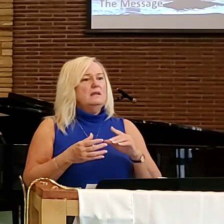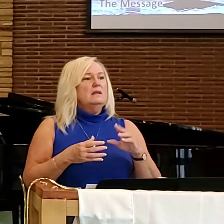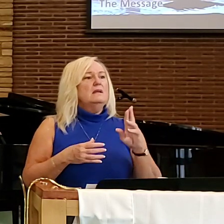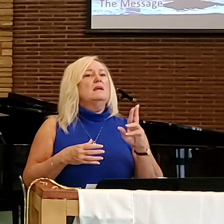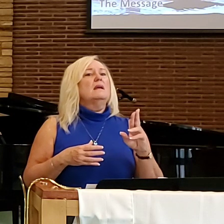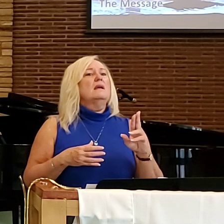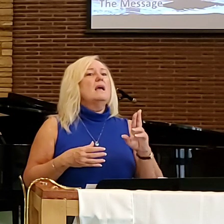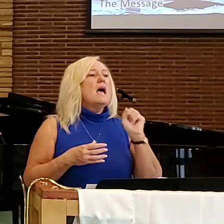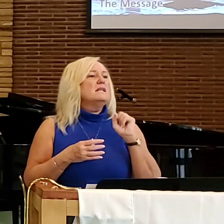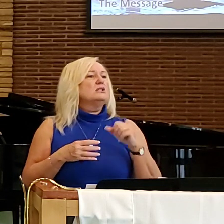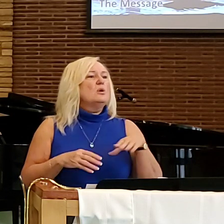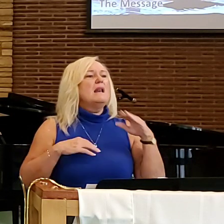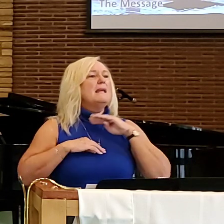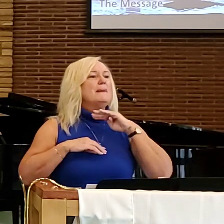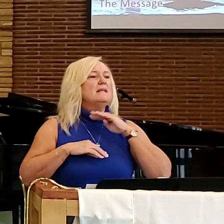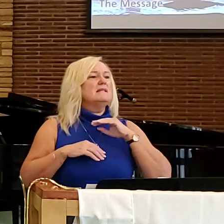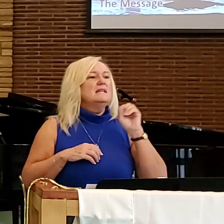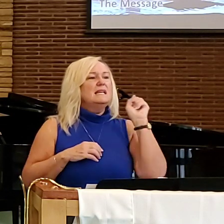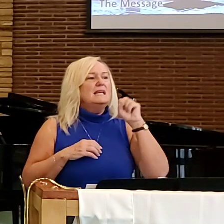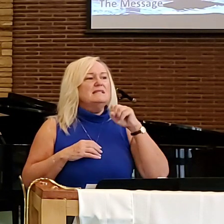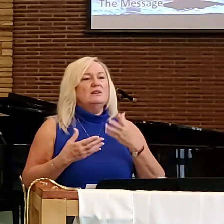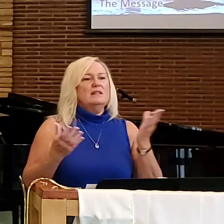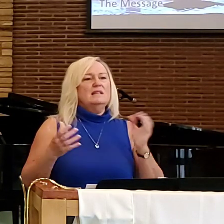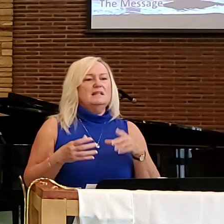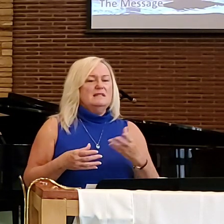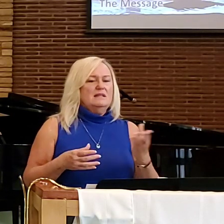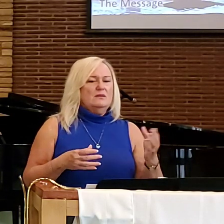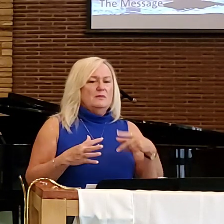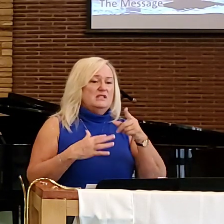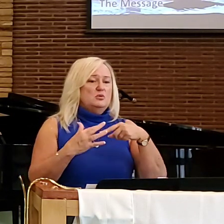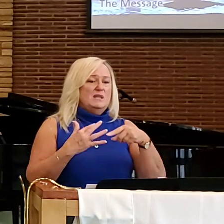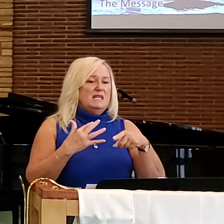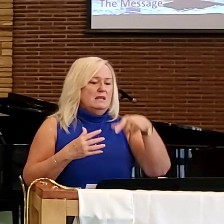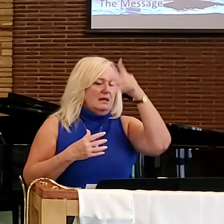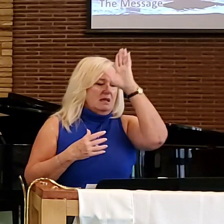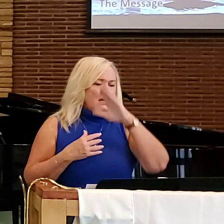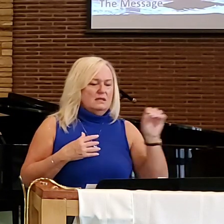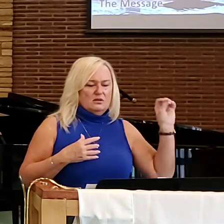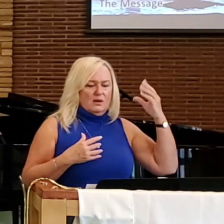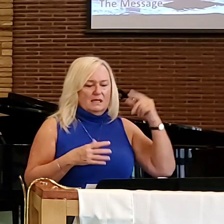limits. Yes, there are things that get between God's grace and us,